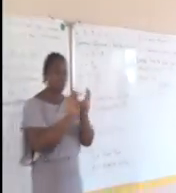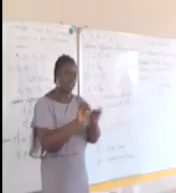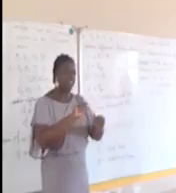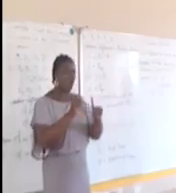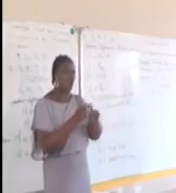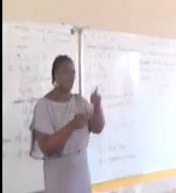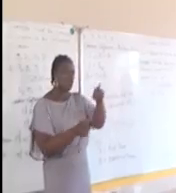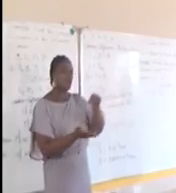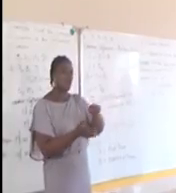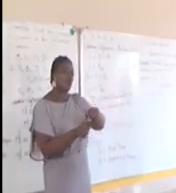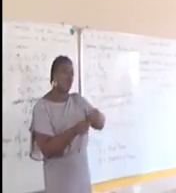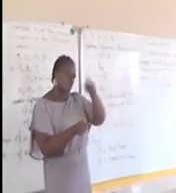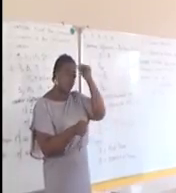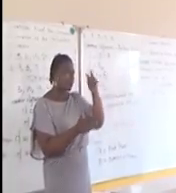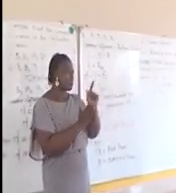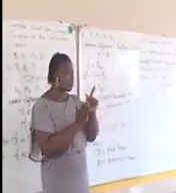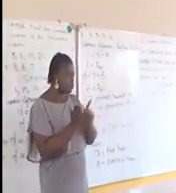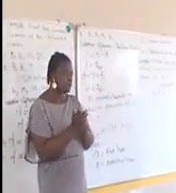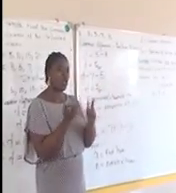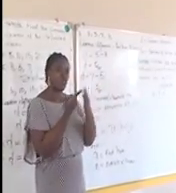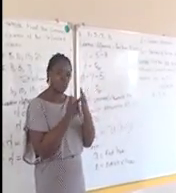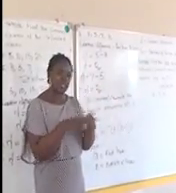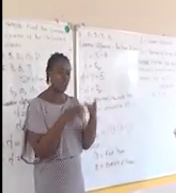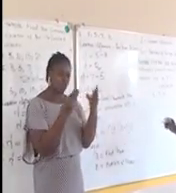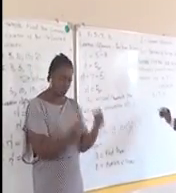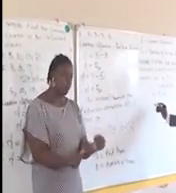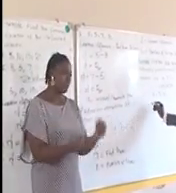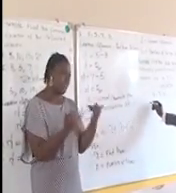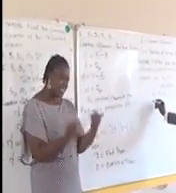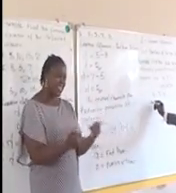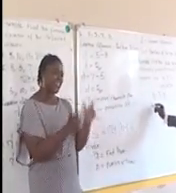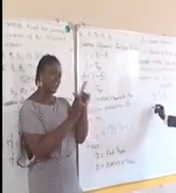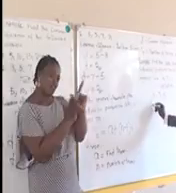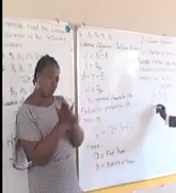you begin to solve. Let's write the formula again.